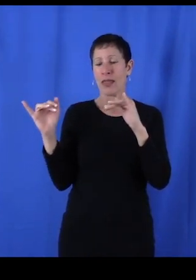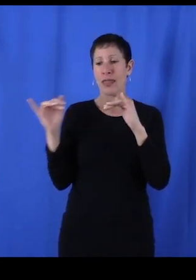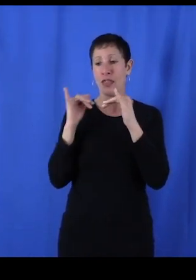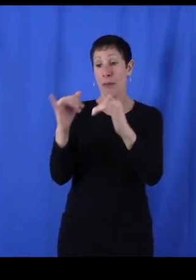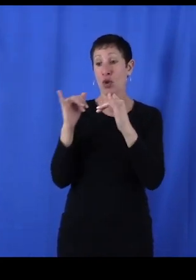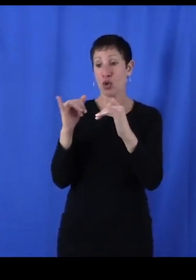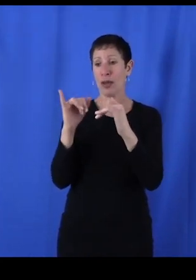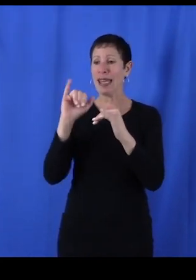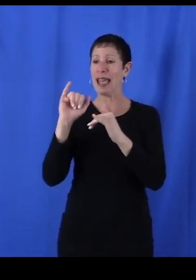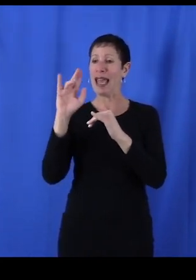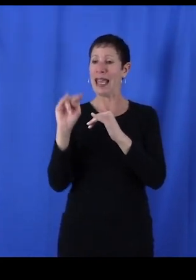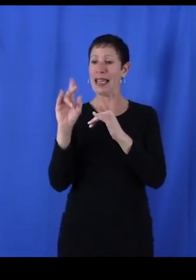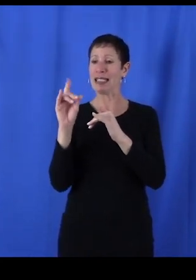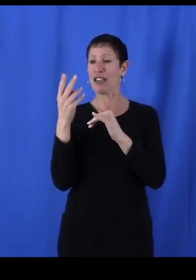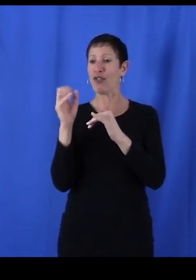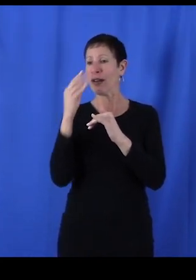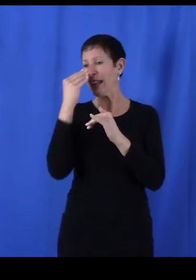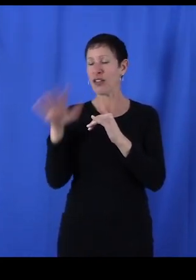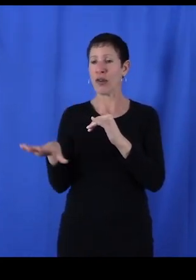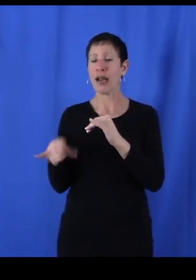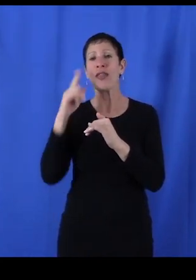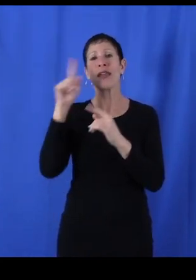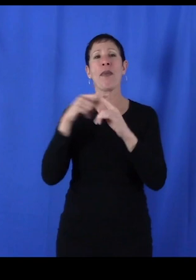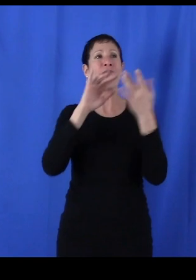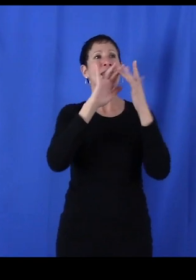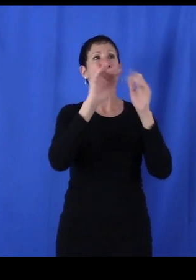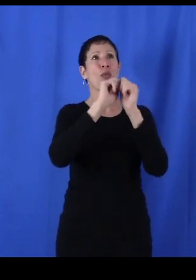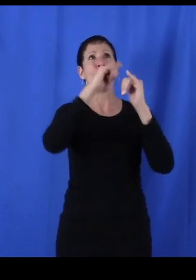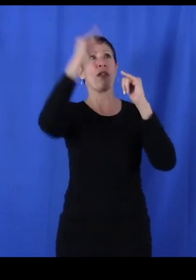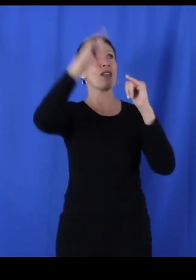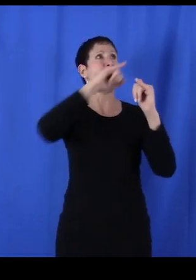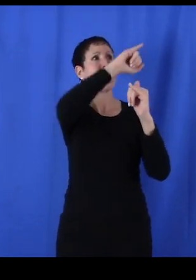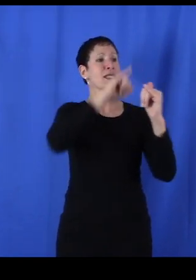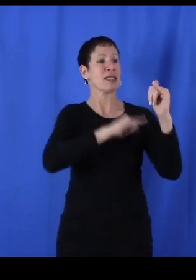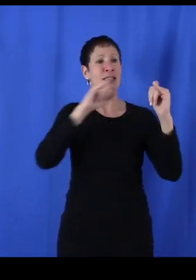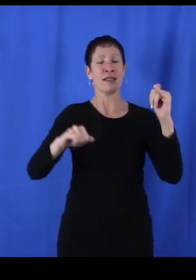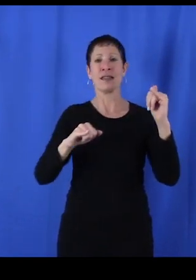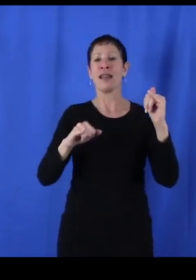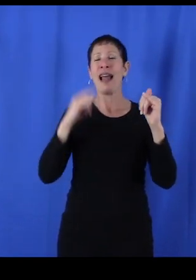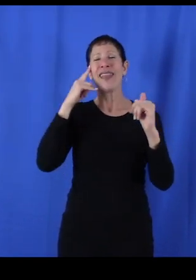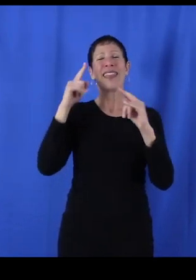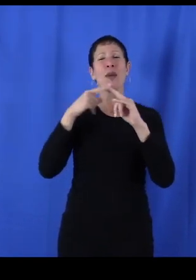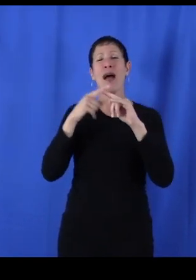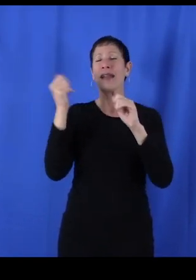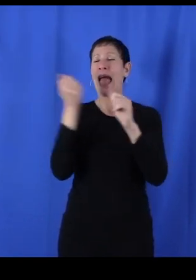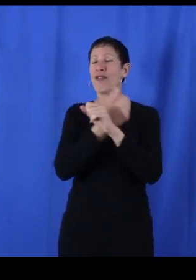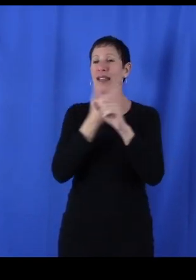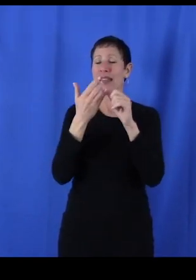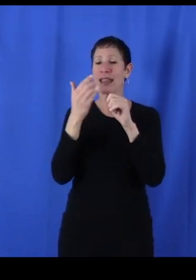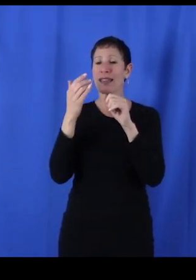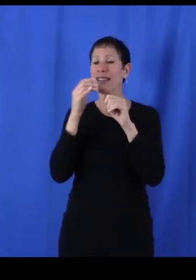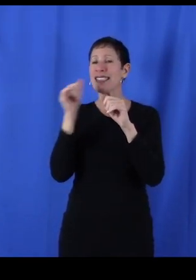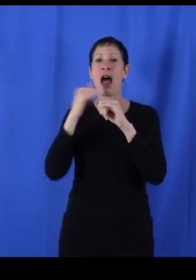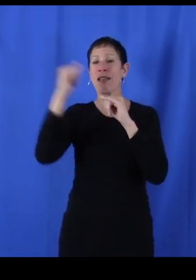those lines, think of the network as everything outside those lines, right? As making those lines possible.